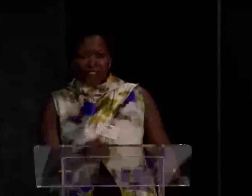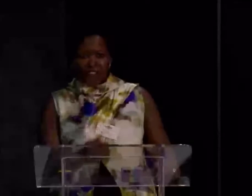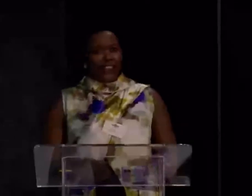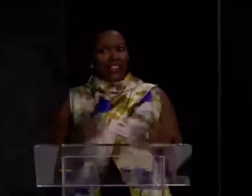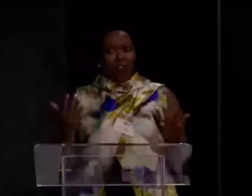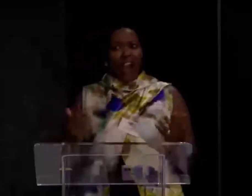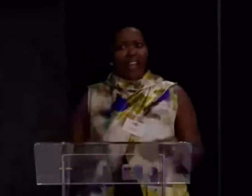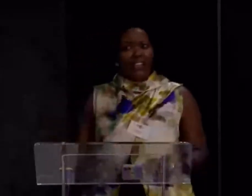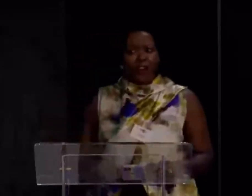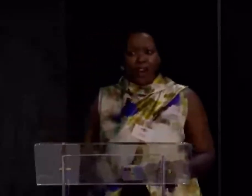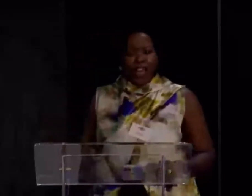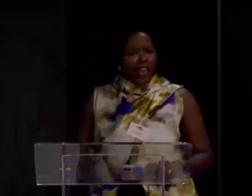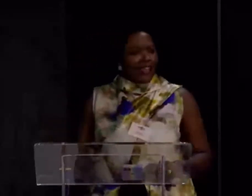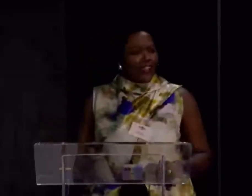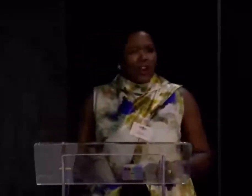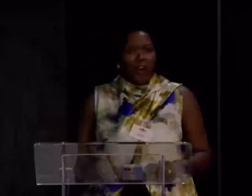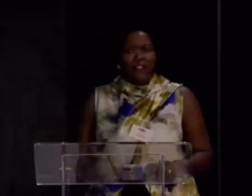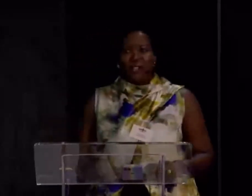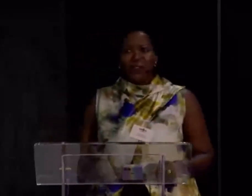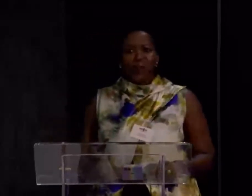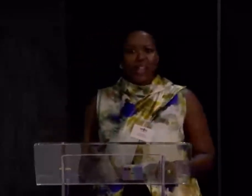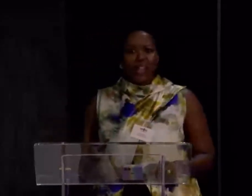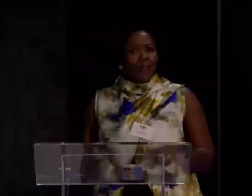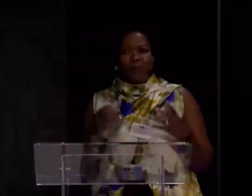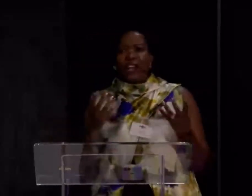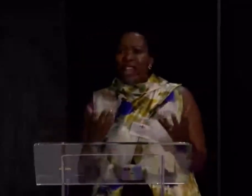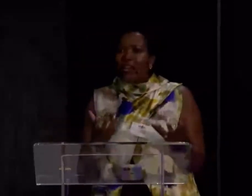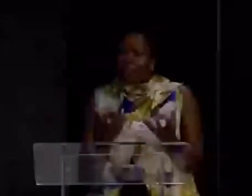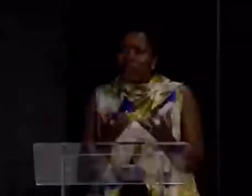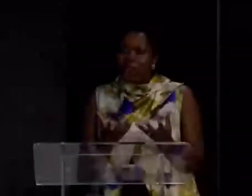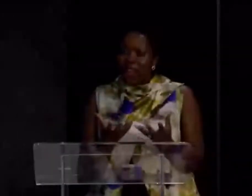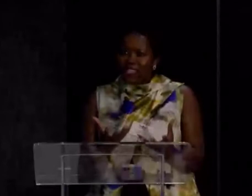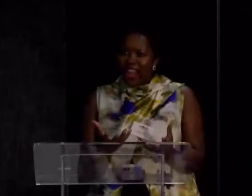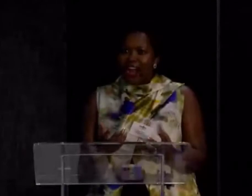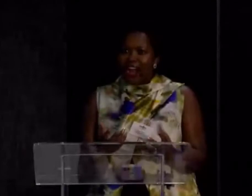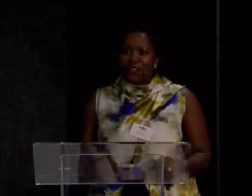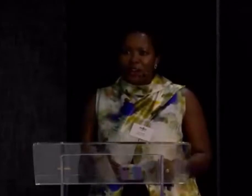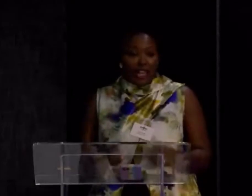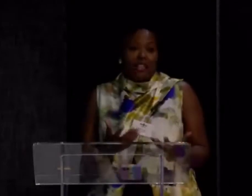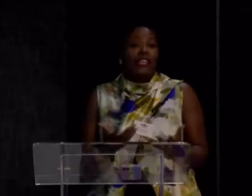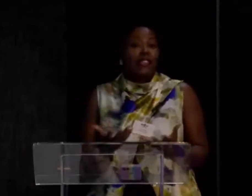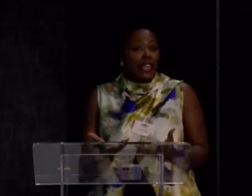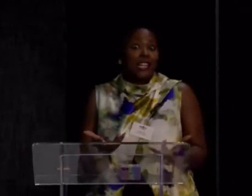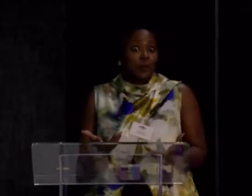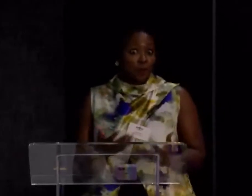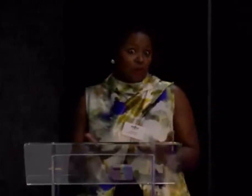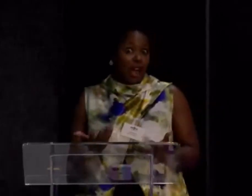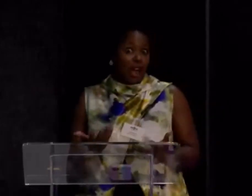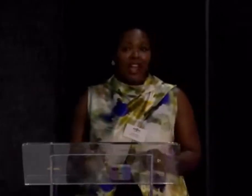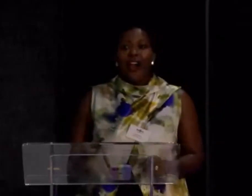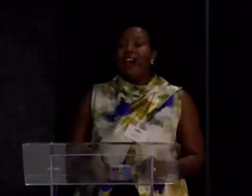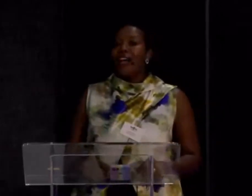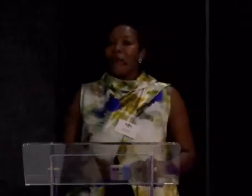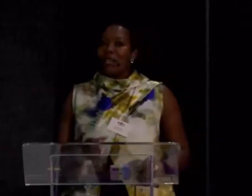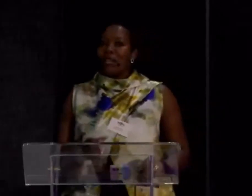life, than you are, on the virtual world. People are looking quite young, and I think that's exactly how